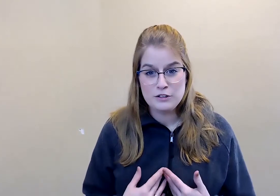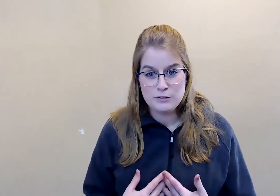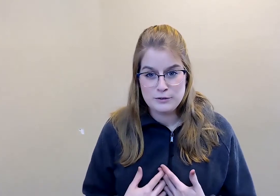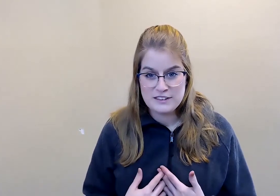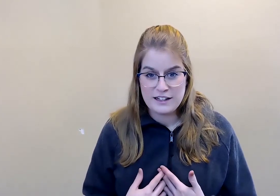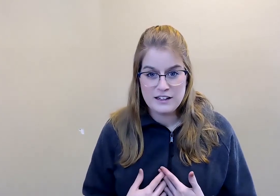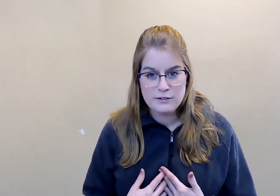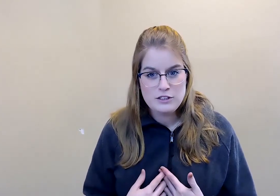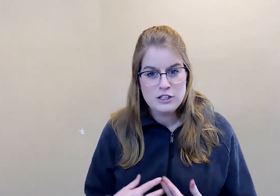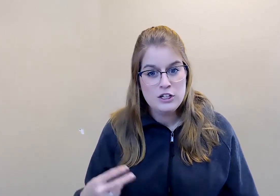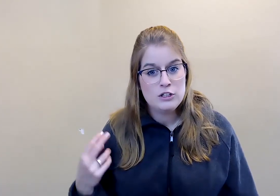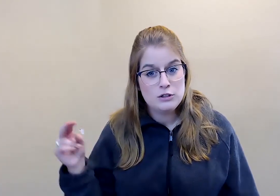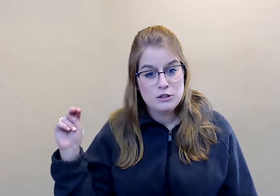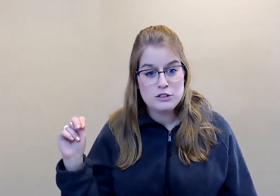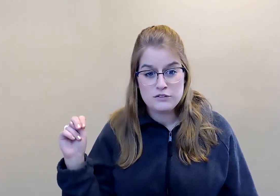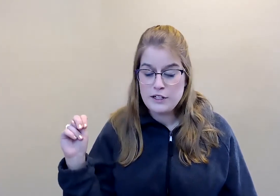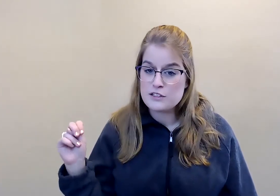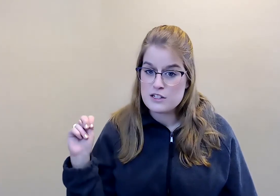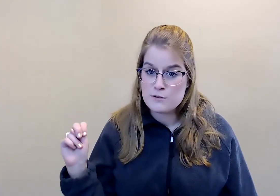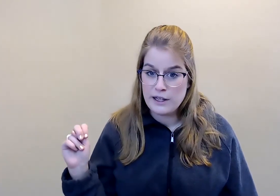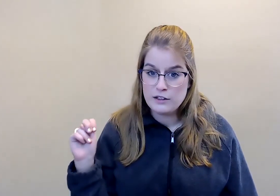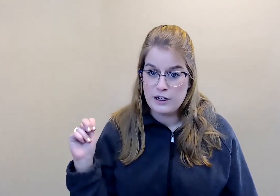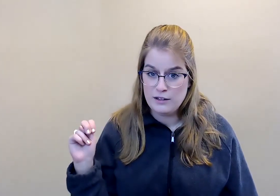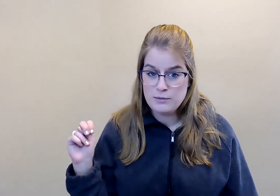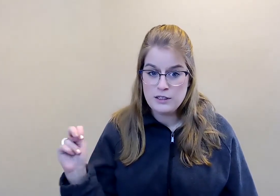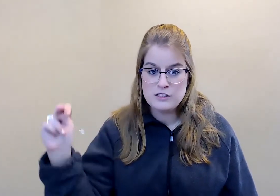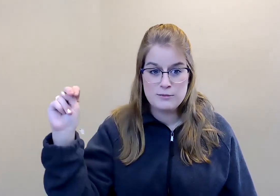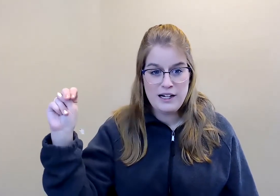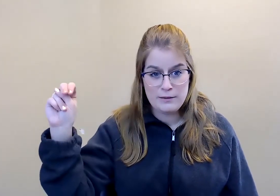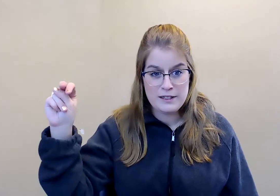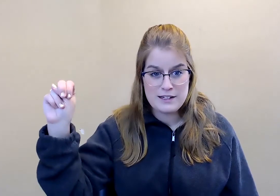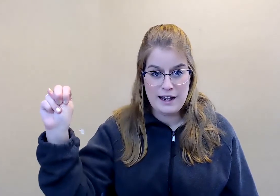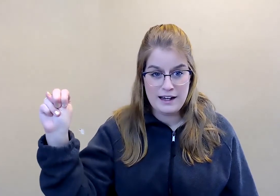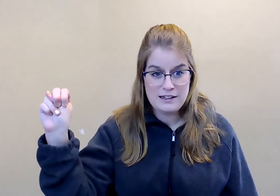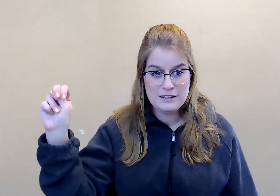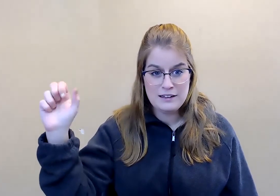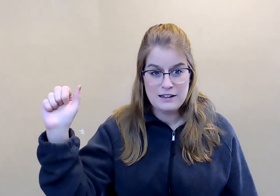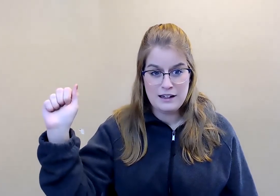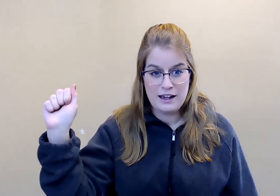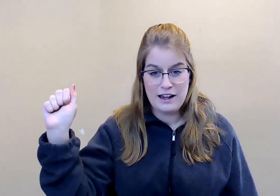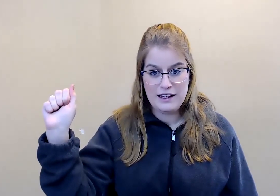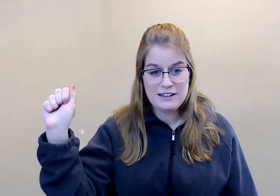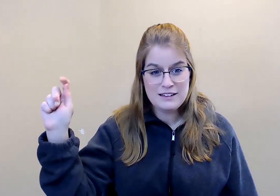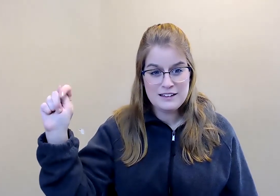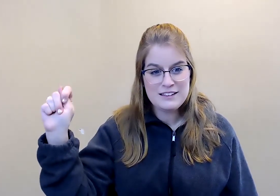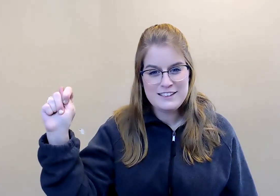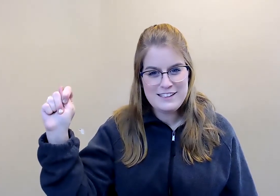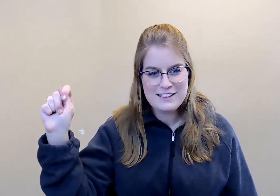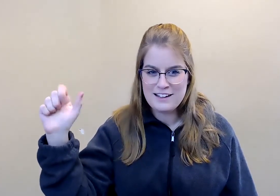you're doing sign language, you use your fingers to spell your name? So my name is Natalie.